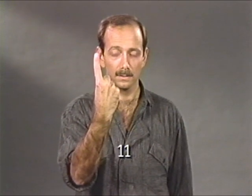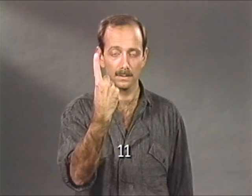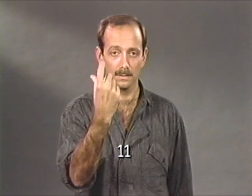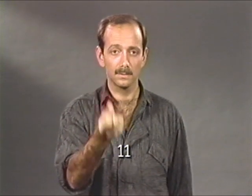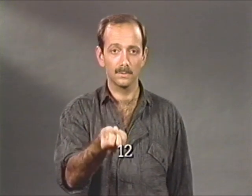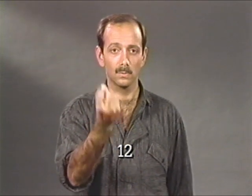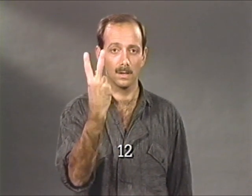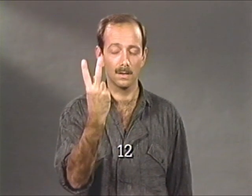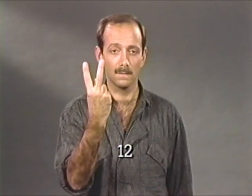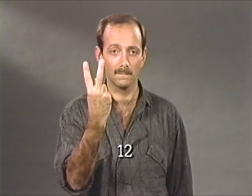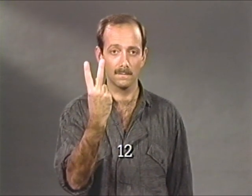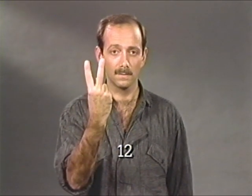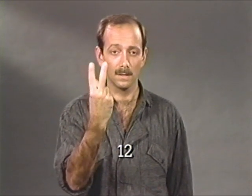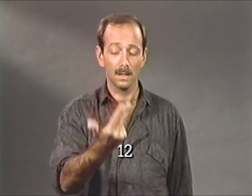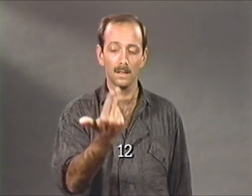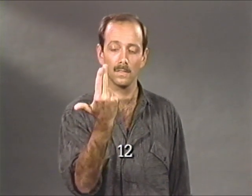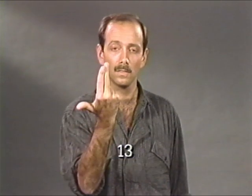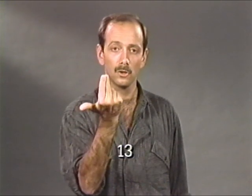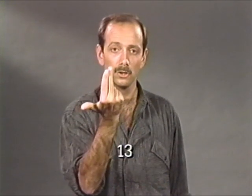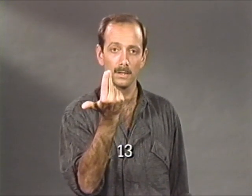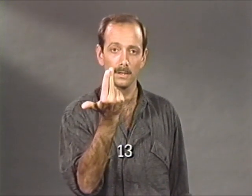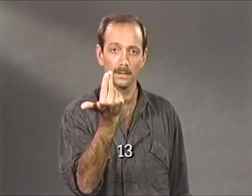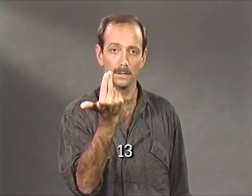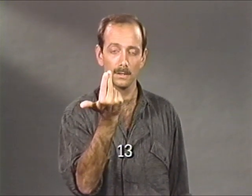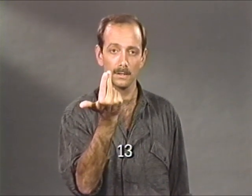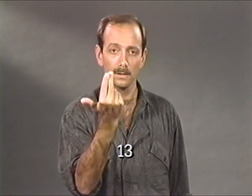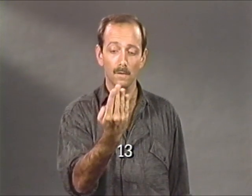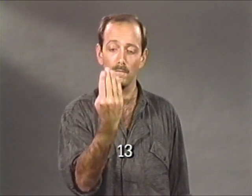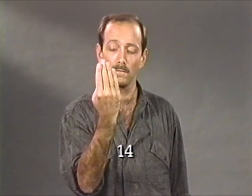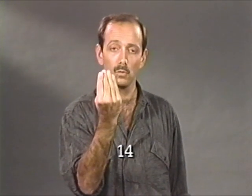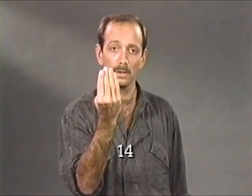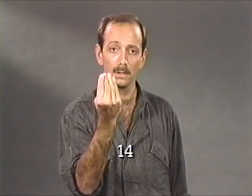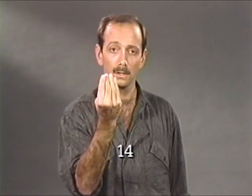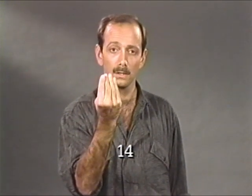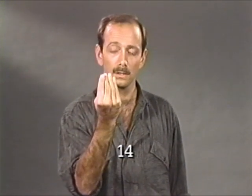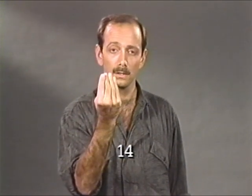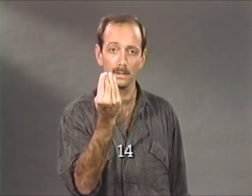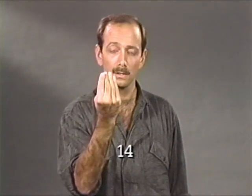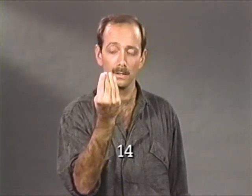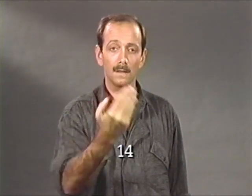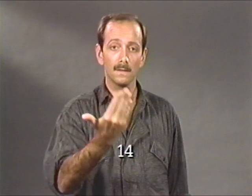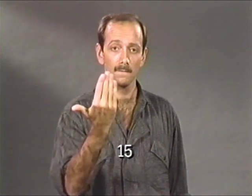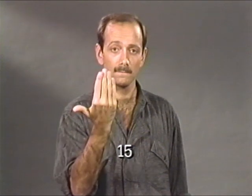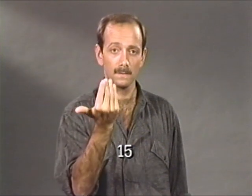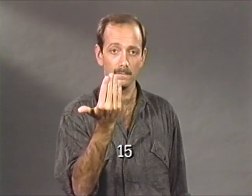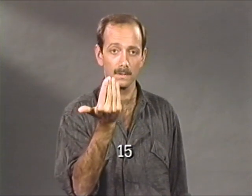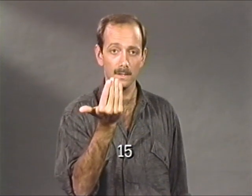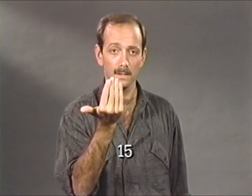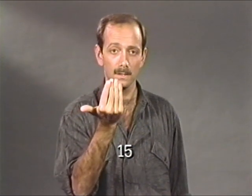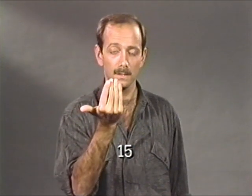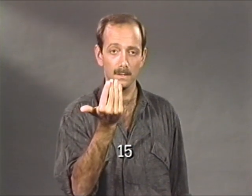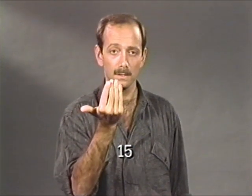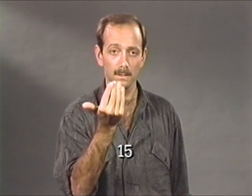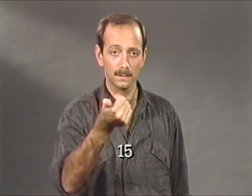12, 13, 14, 15,